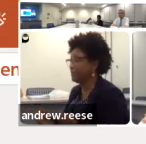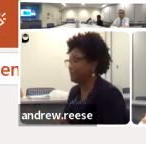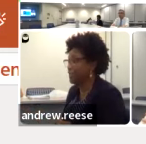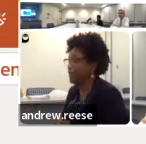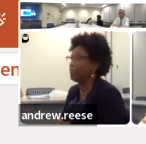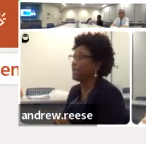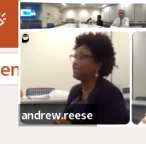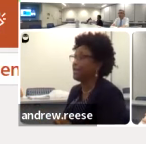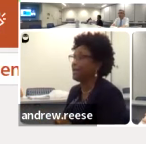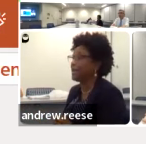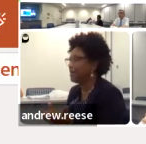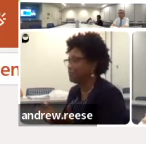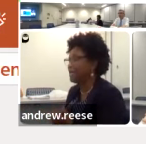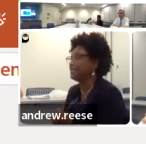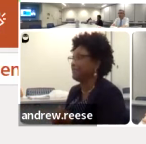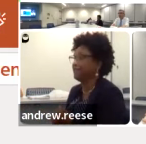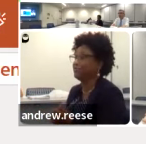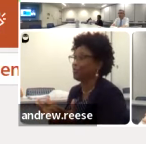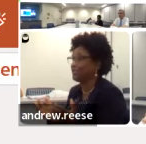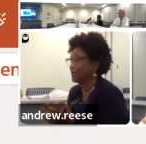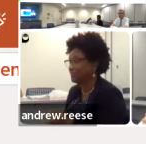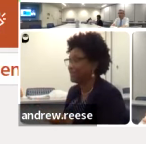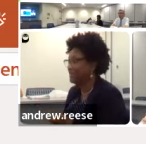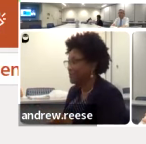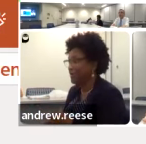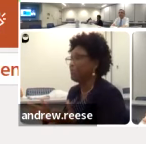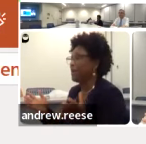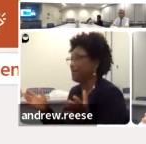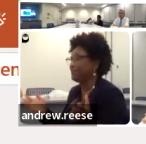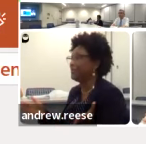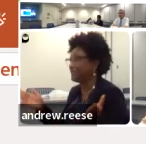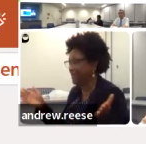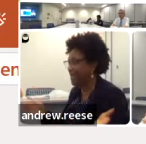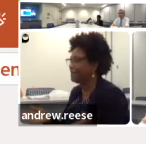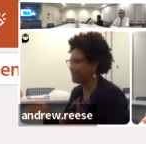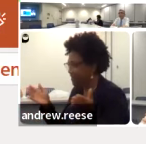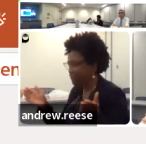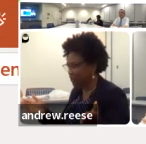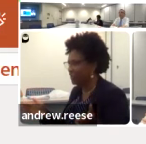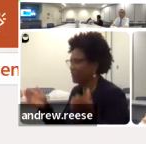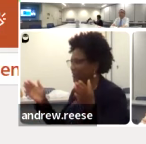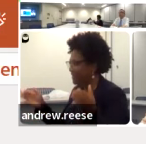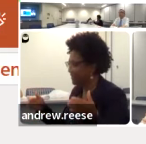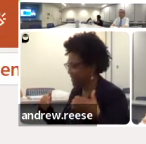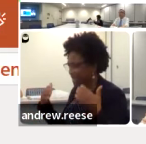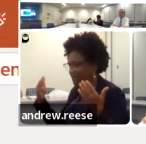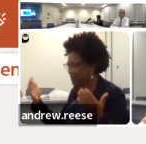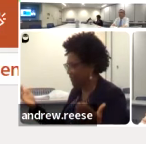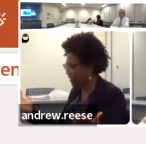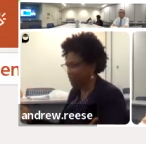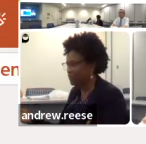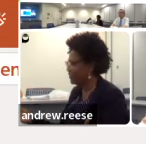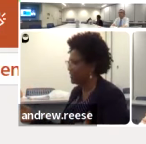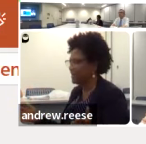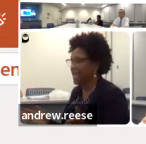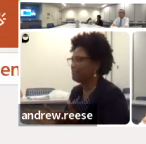we all know the popular saying that idle mind is a devil's workshop. When people have jobs, they have structure, they have a